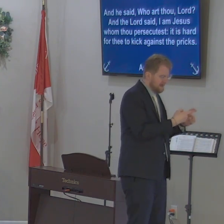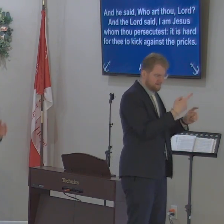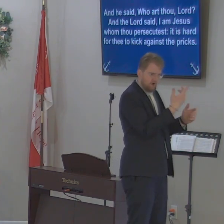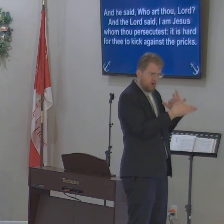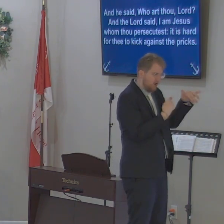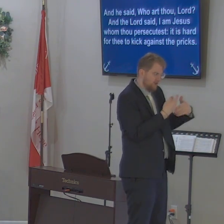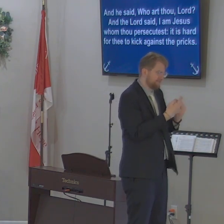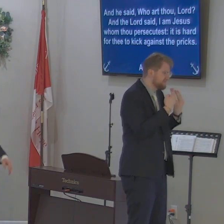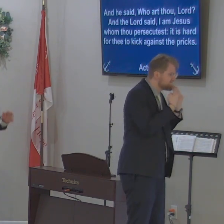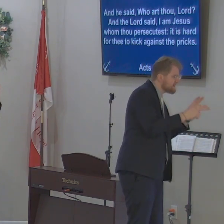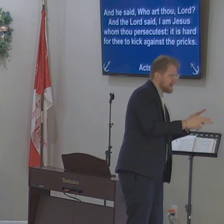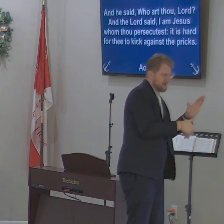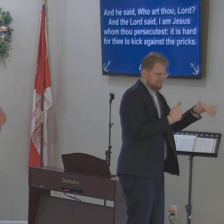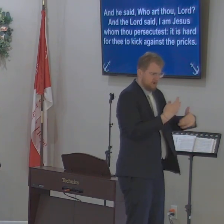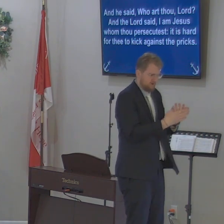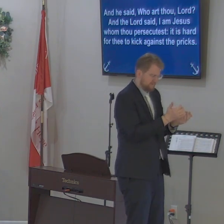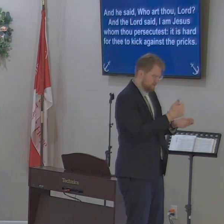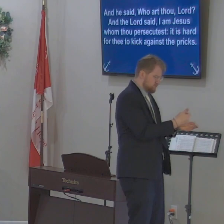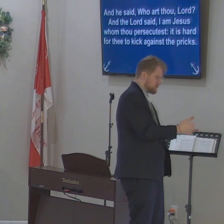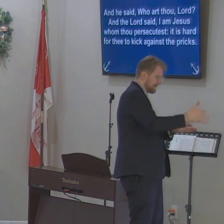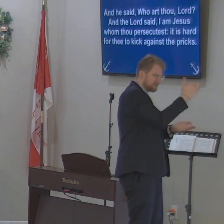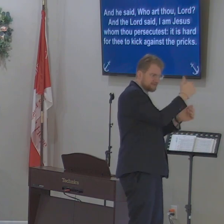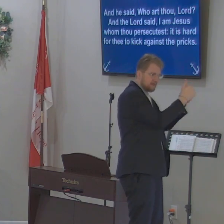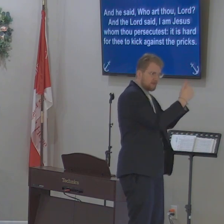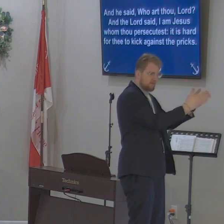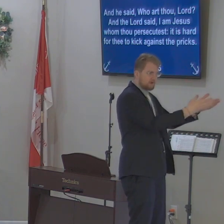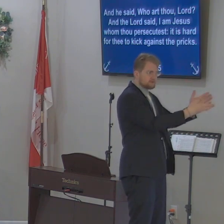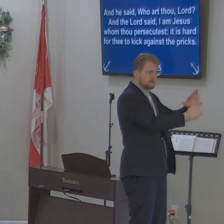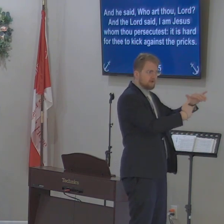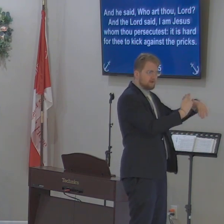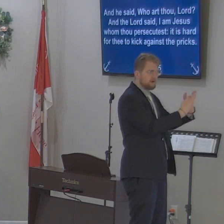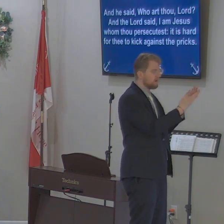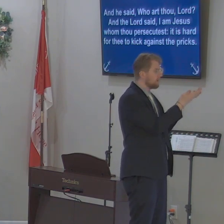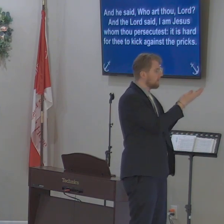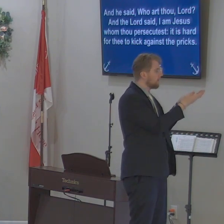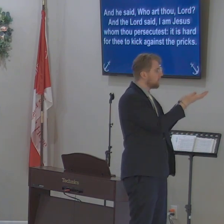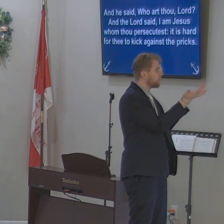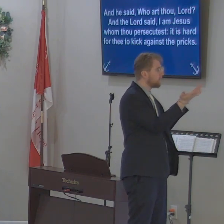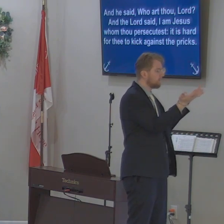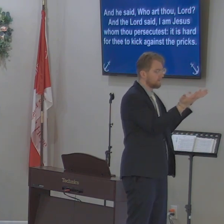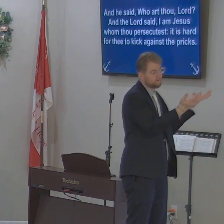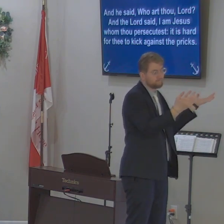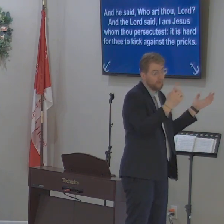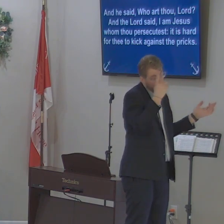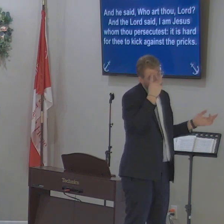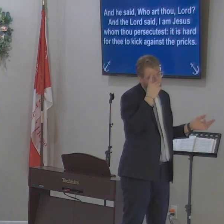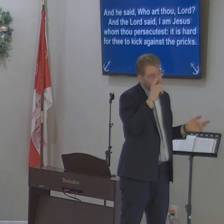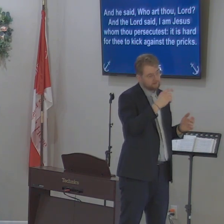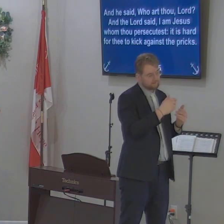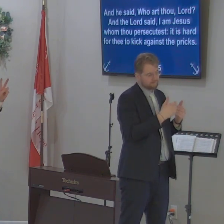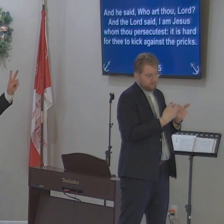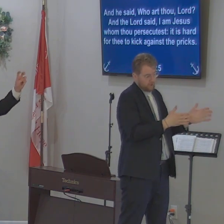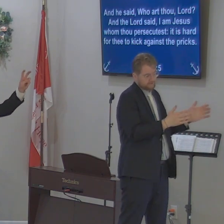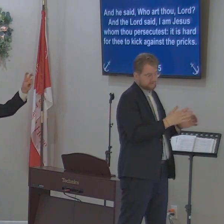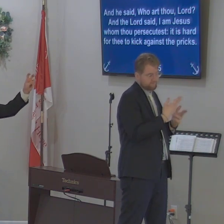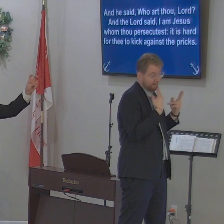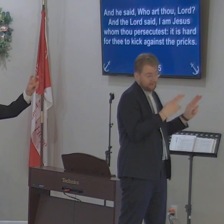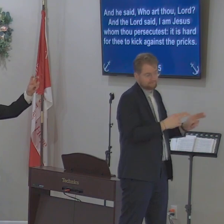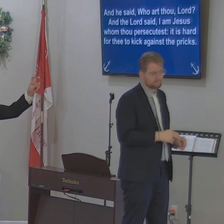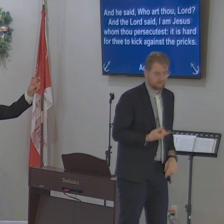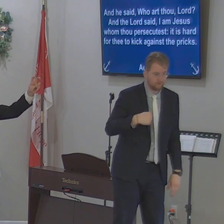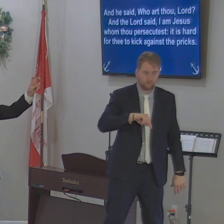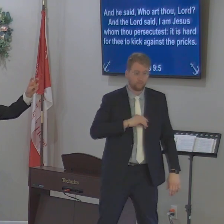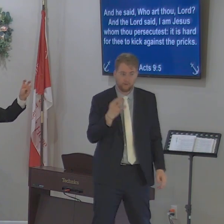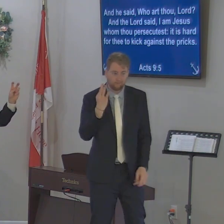all of his fortune. He lost all of that. So he thought, here we are preaching about him 2,000 years later. He lost everything, but he